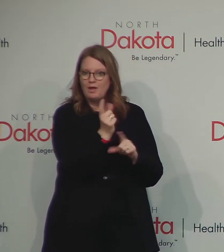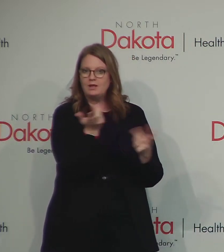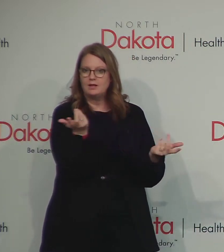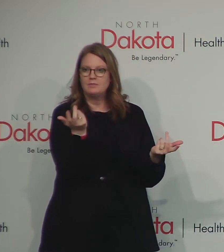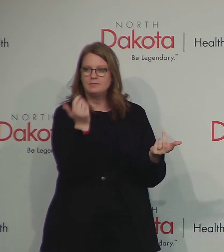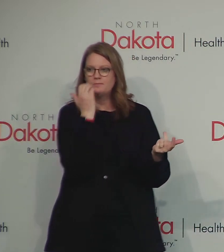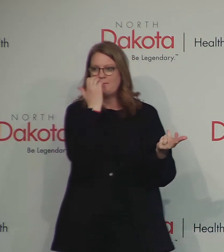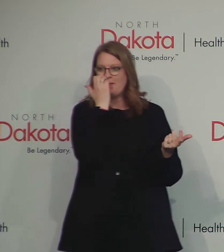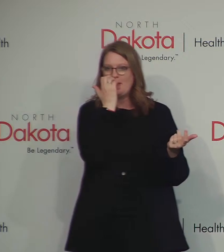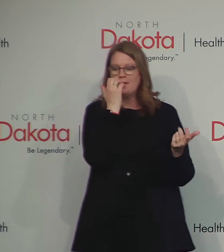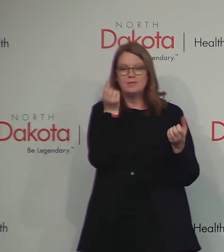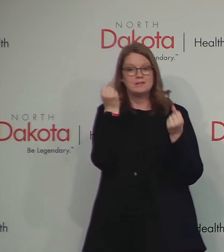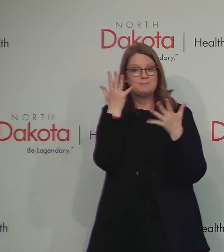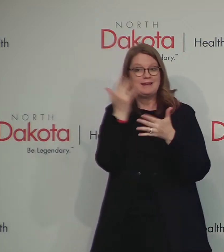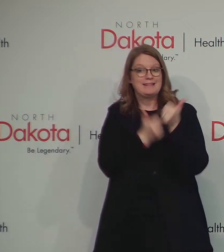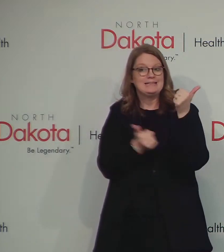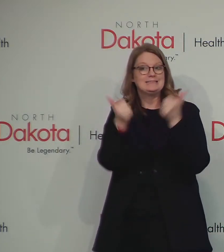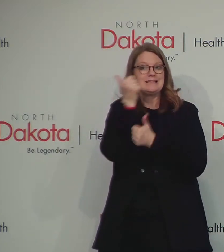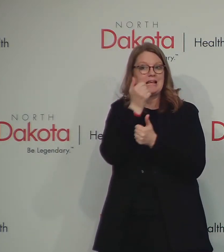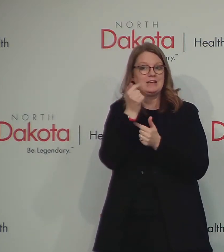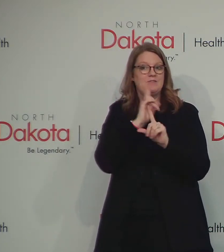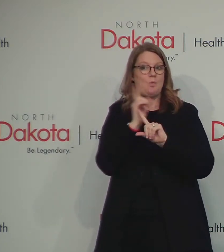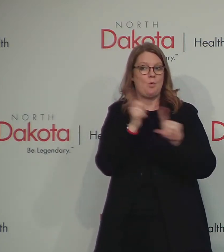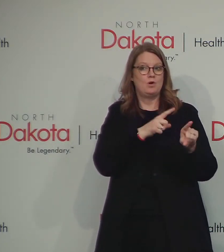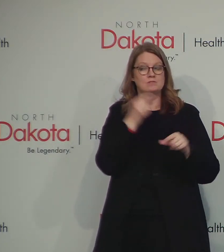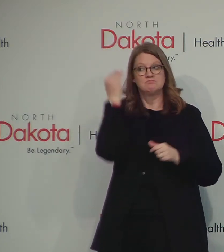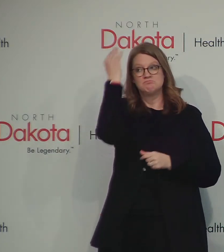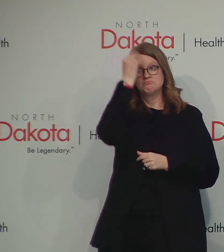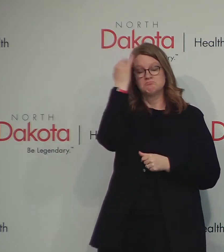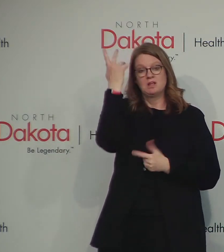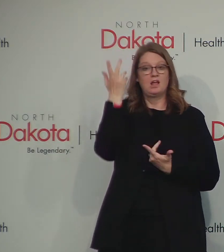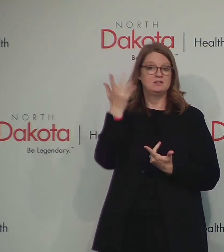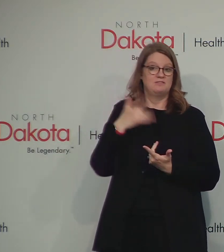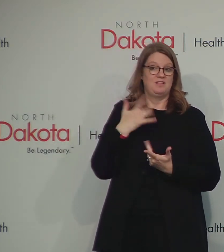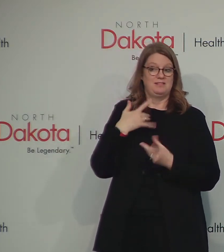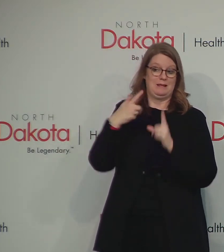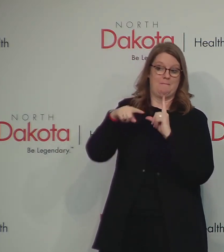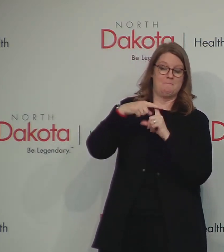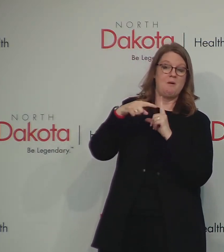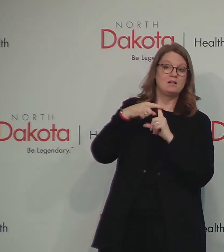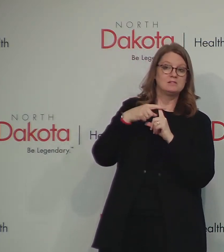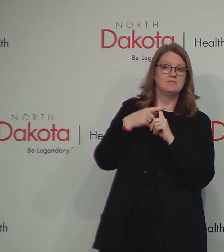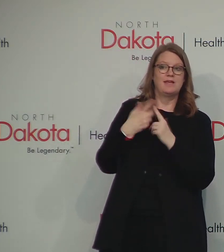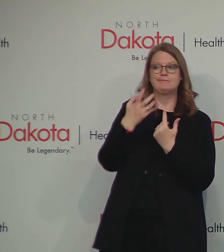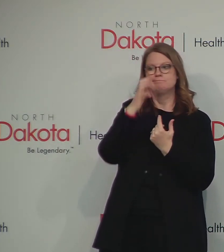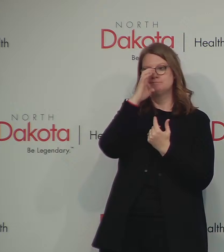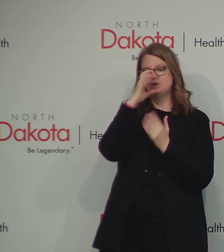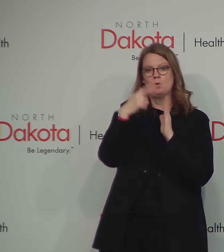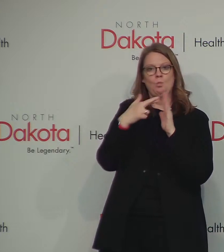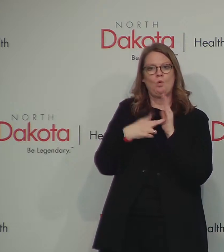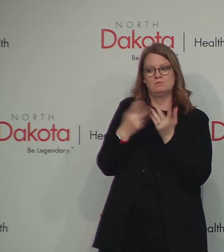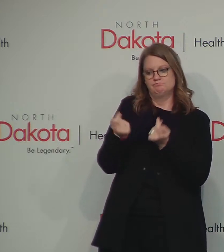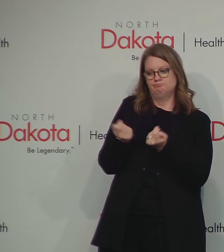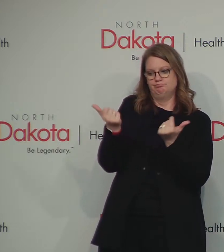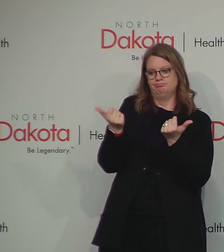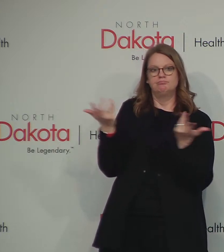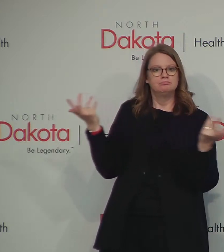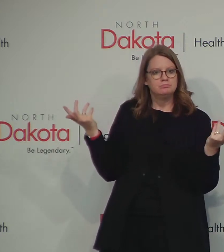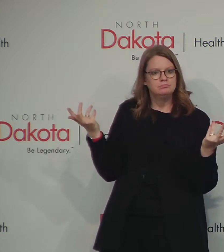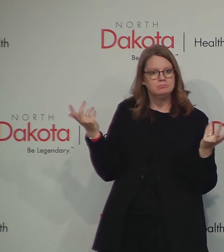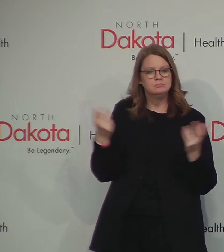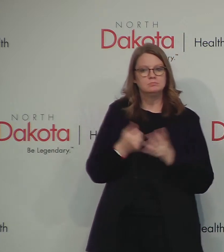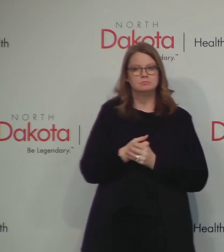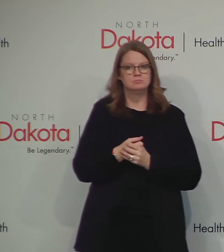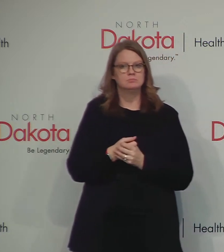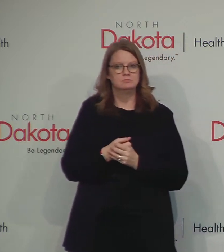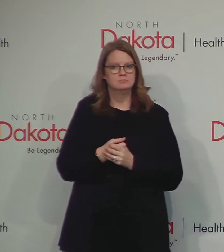There's a number of those executive orders which are under consideration as positive red tape cutting common sense legislation. So that's